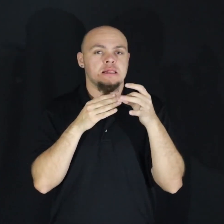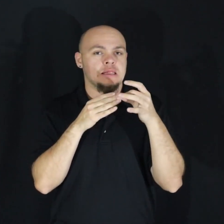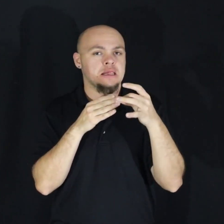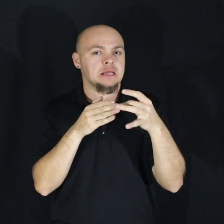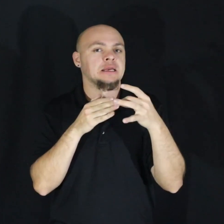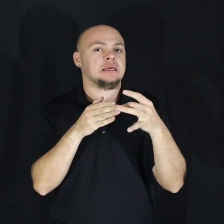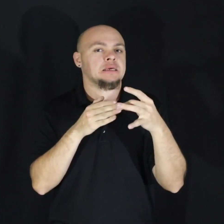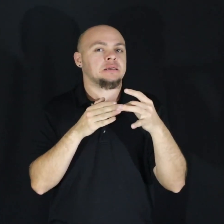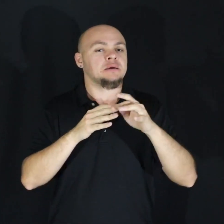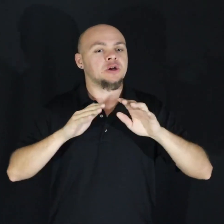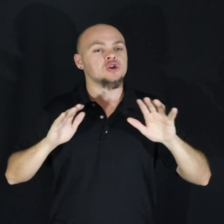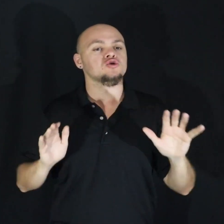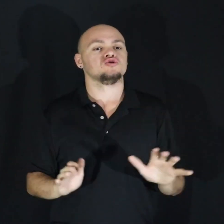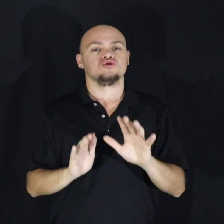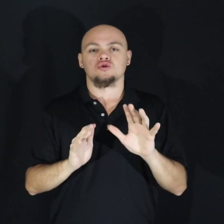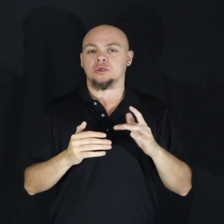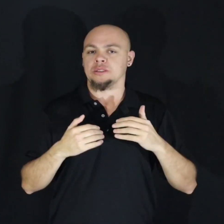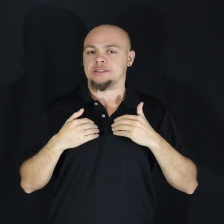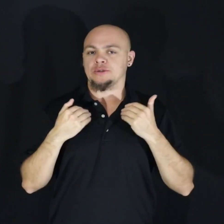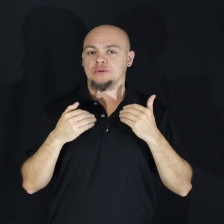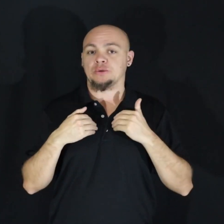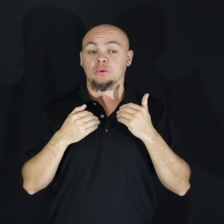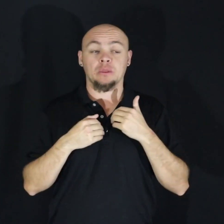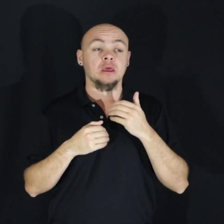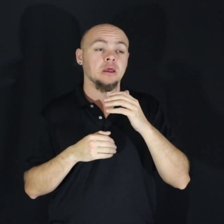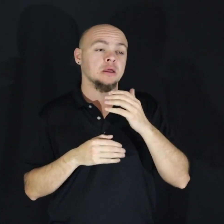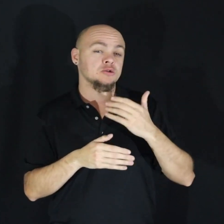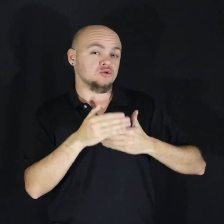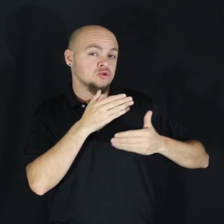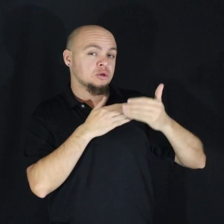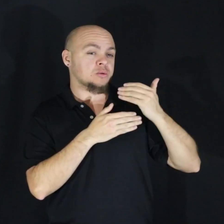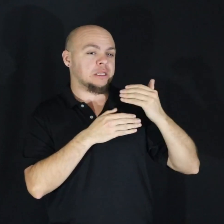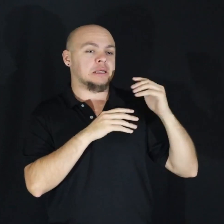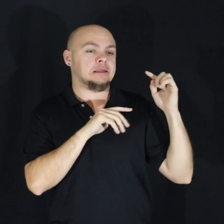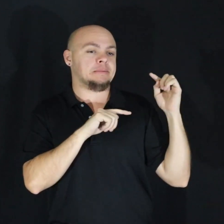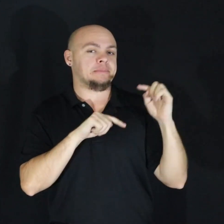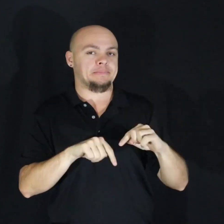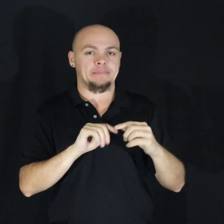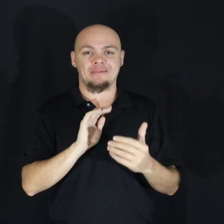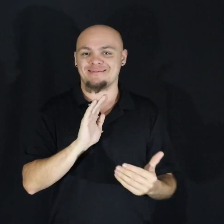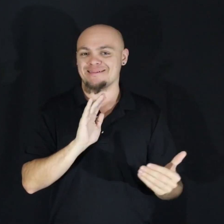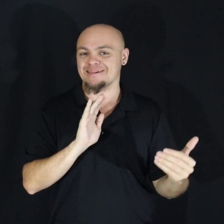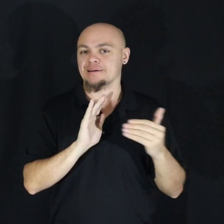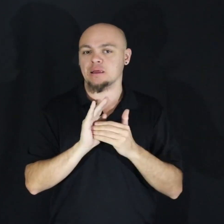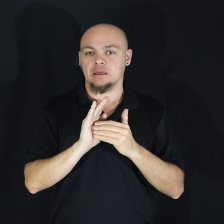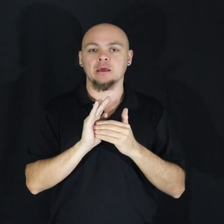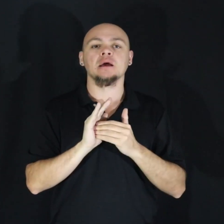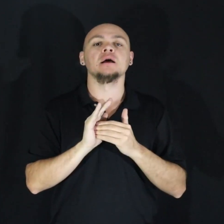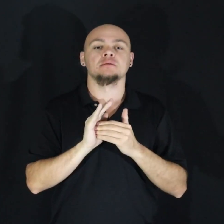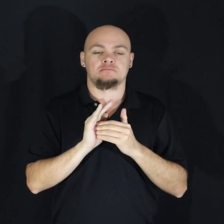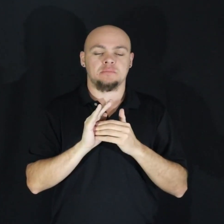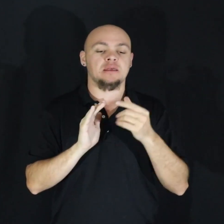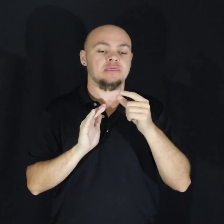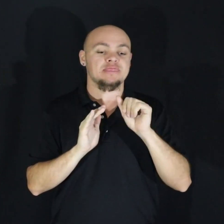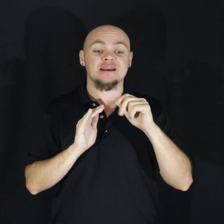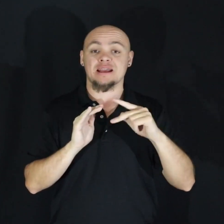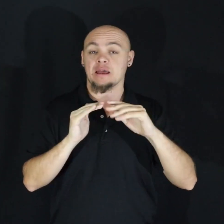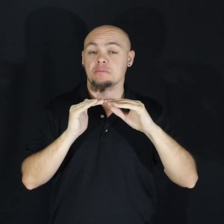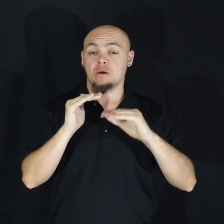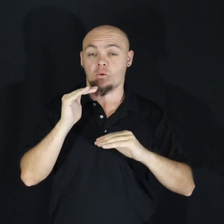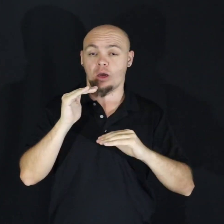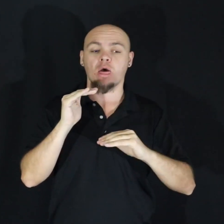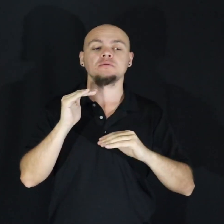but encourages our youth and our older generation to come back and leverage the gap that was open.